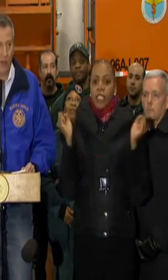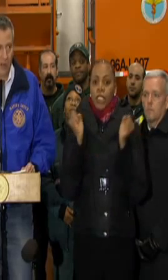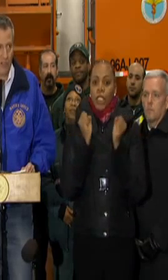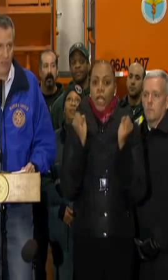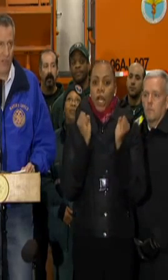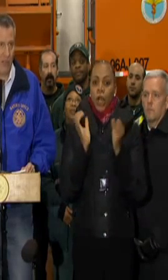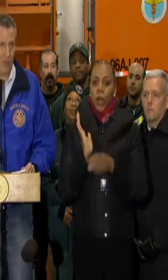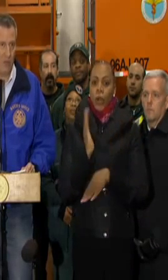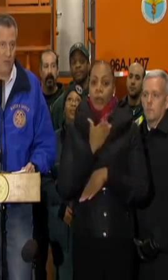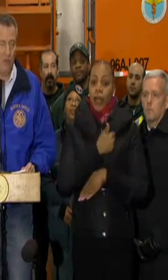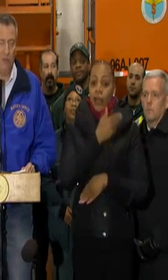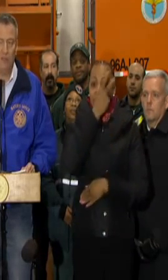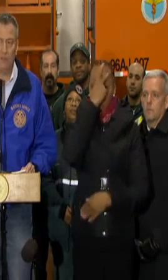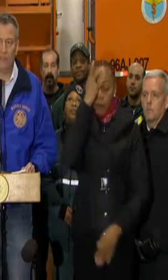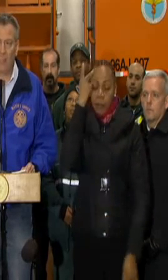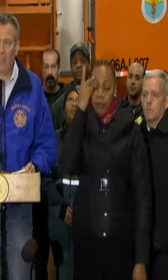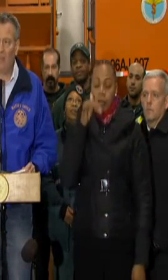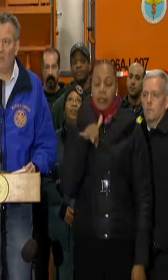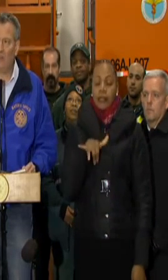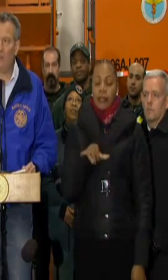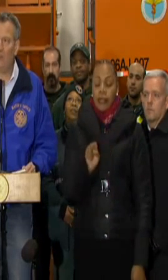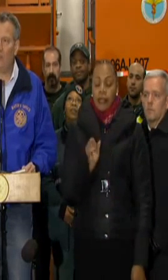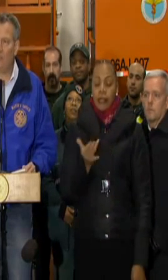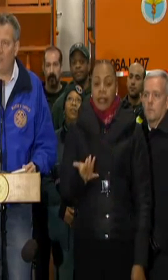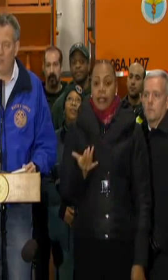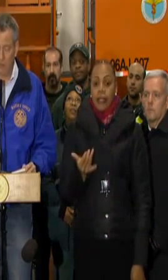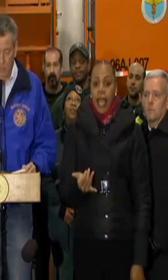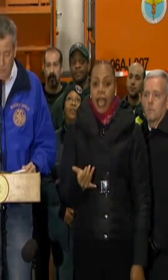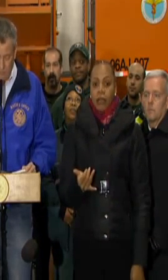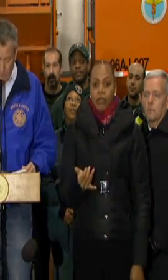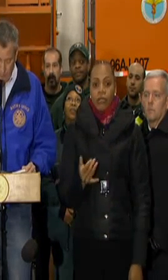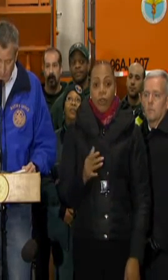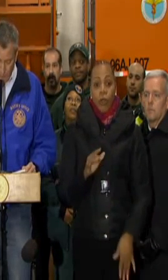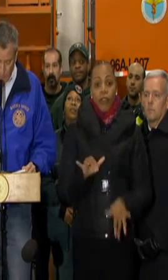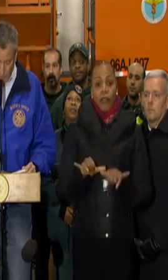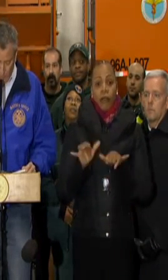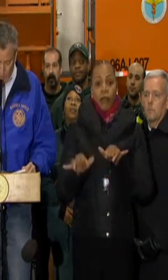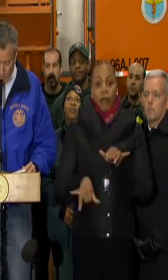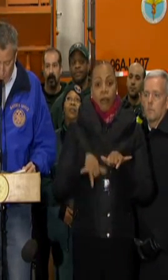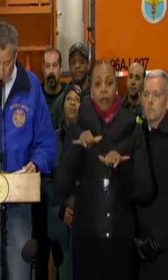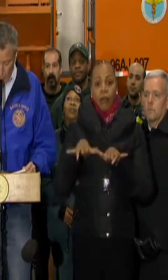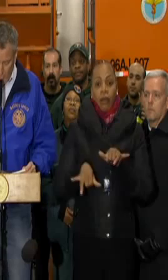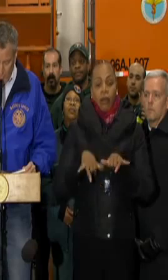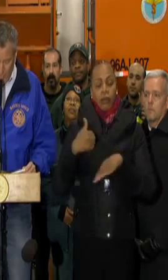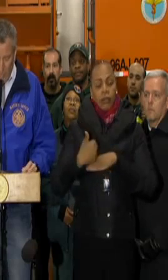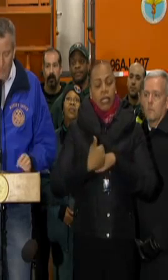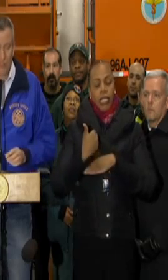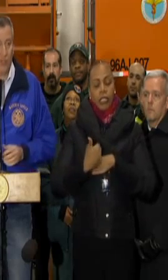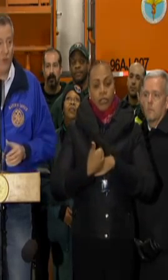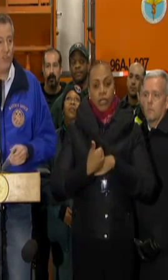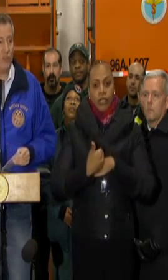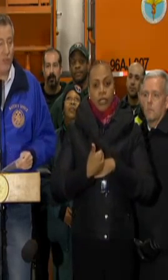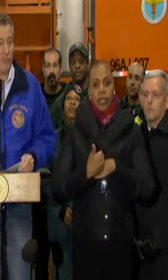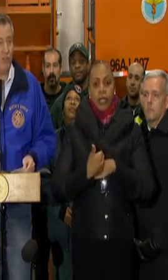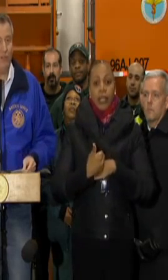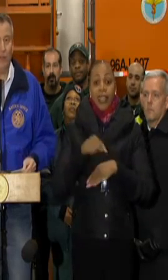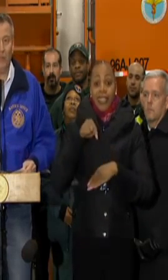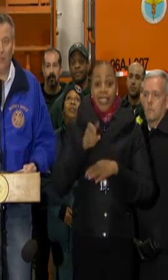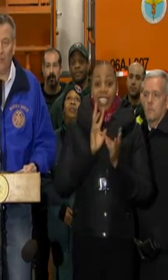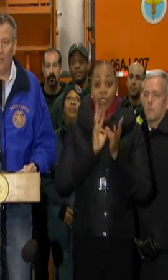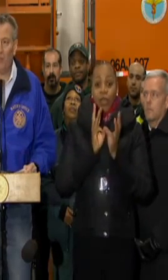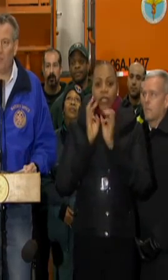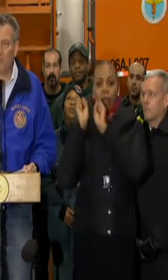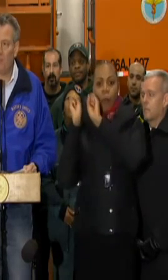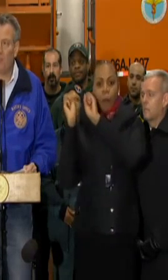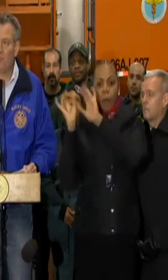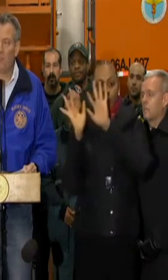our parks right now. So staying out there too long is dangerous. We're going to have a lot of snow this winter. There'll be